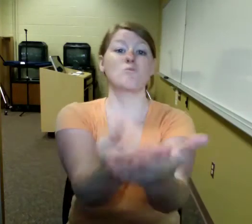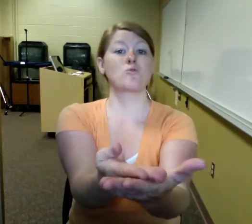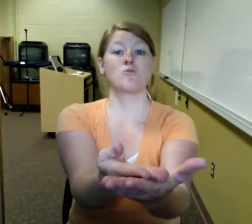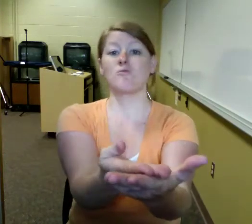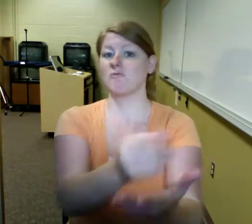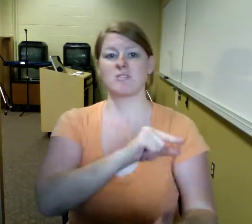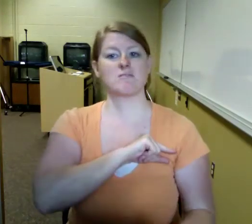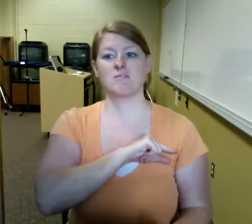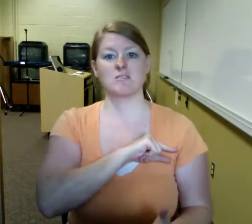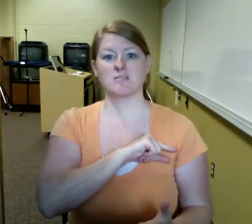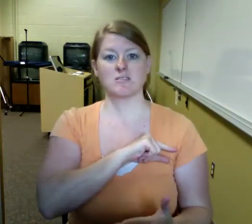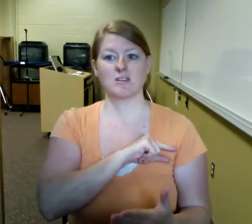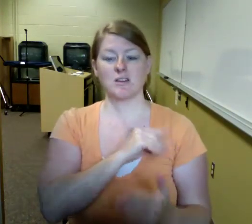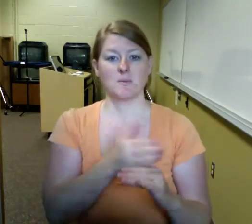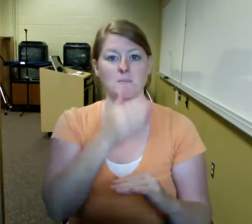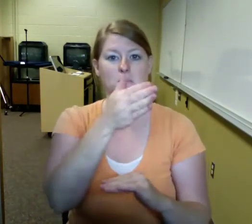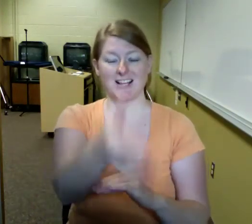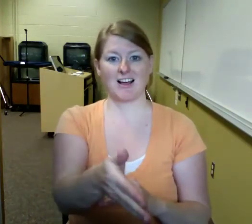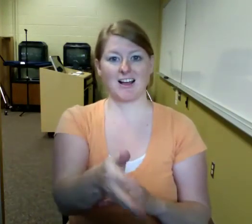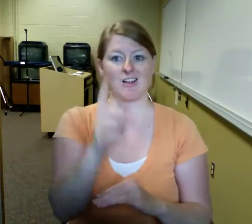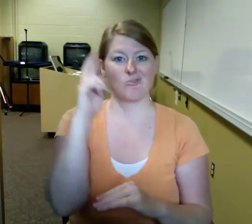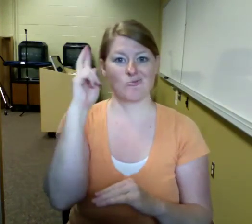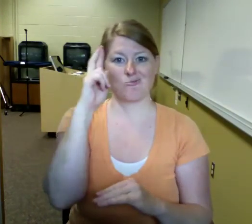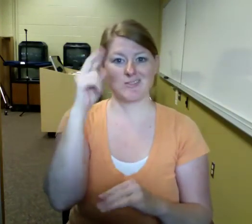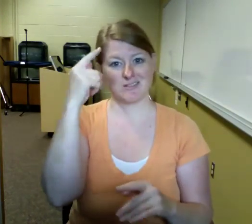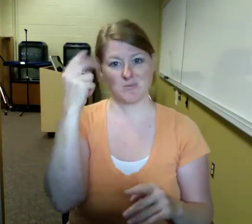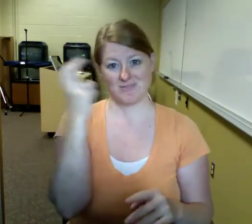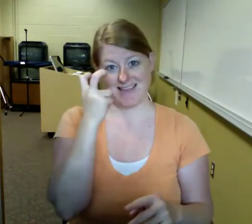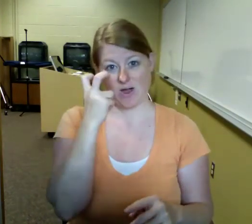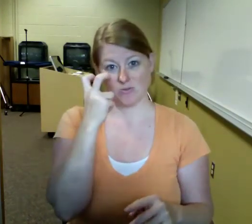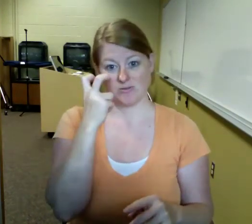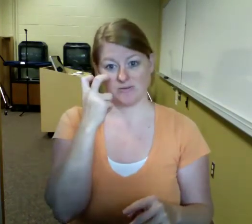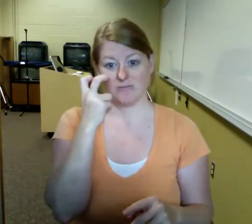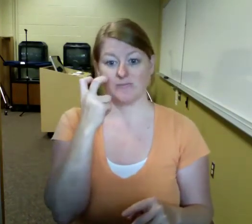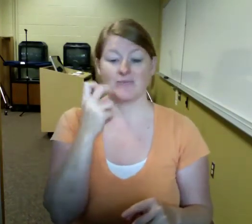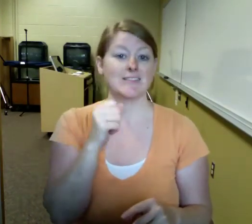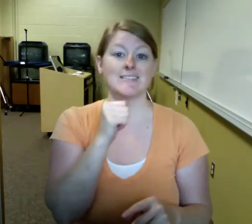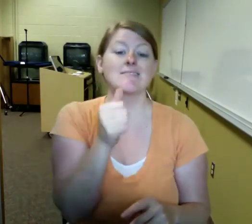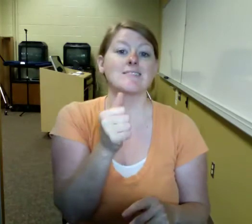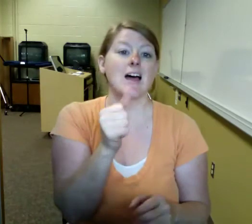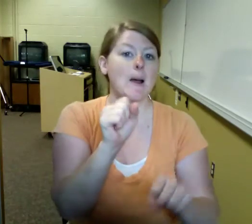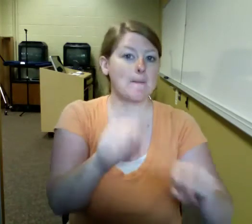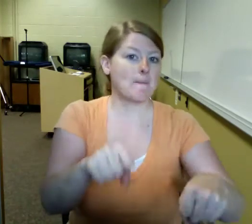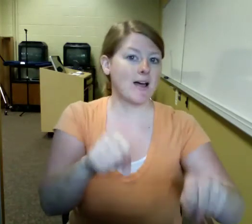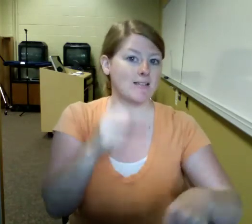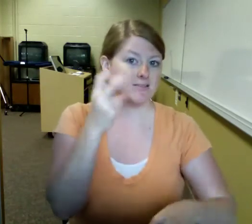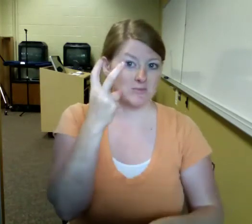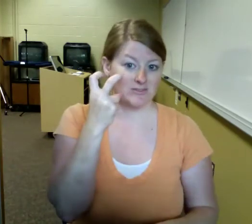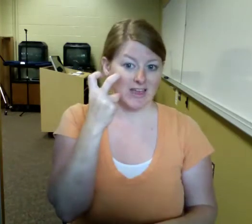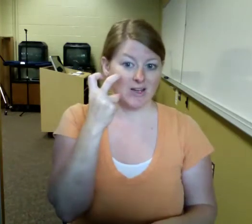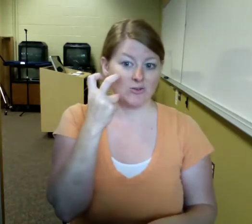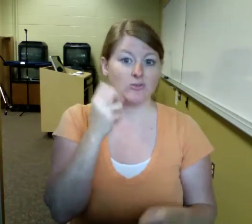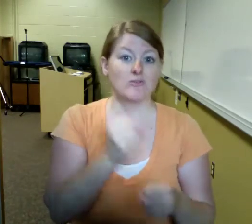A reasonable doubt, members of the jury, is not a possible doubt, for most things that relate to human